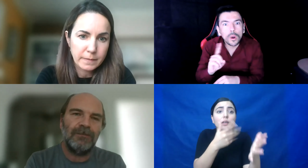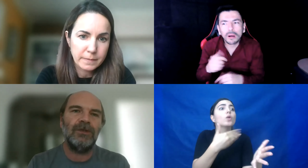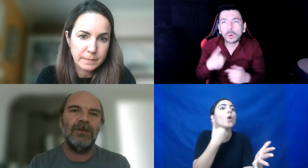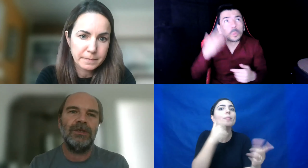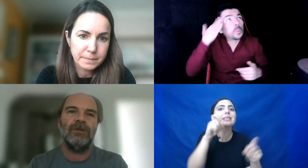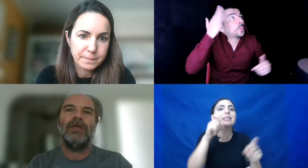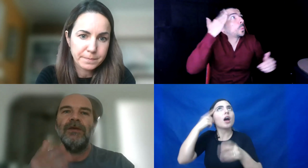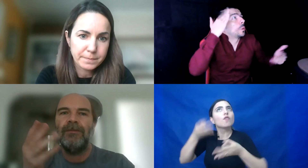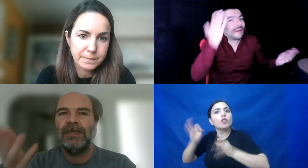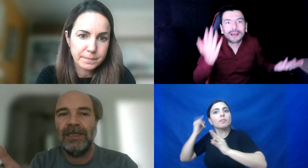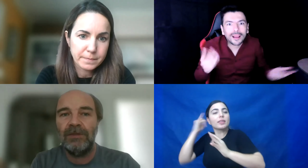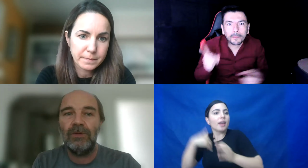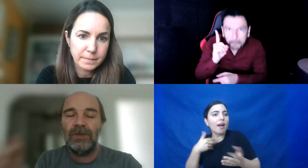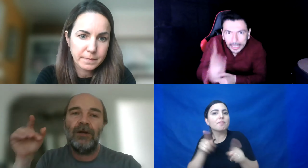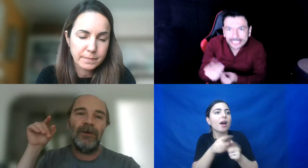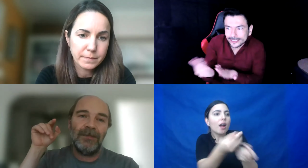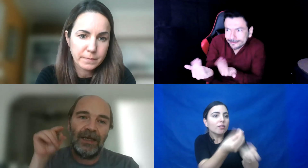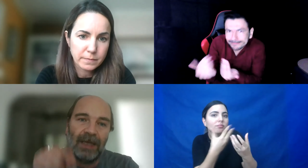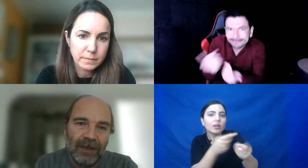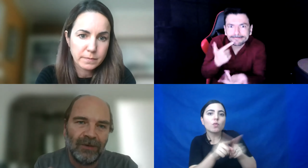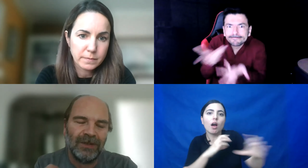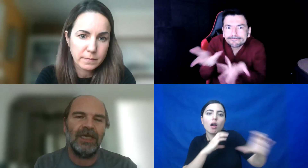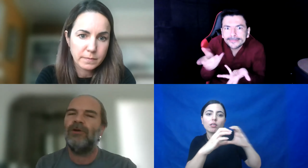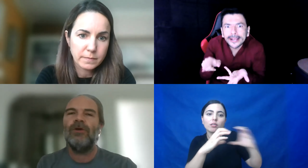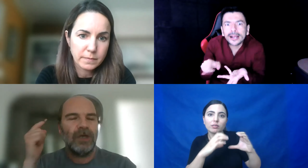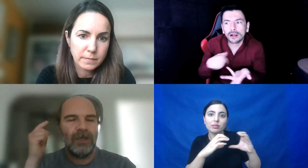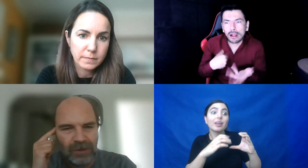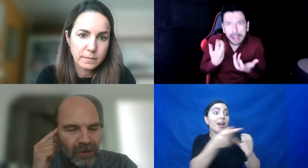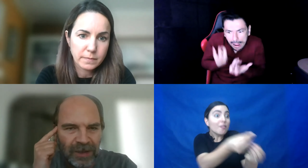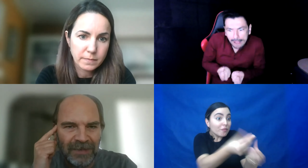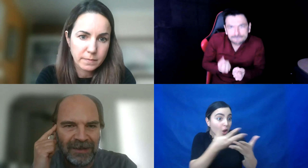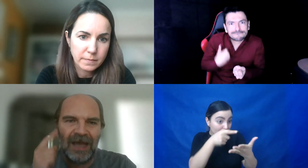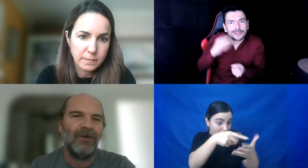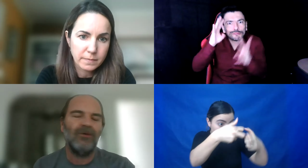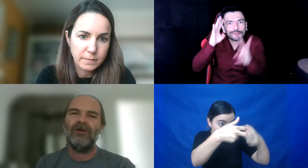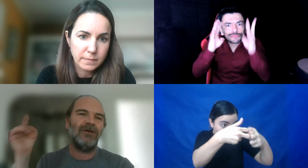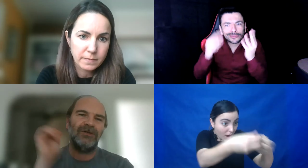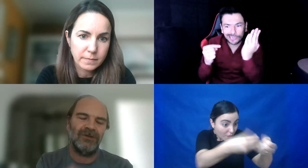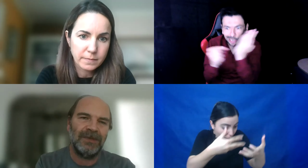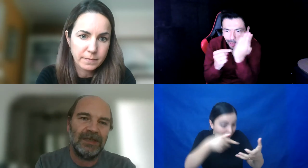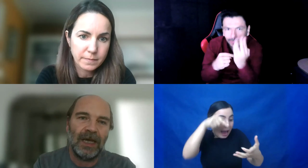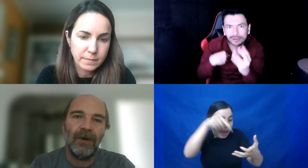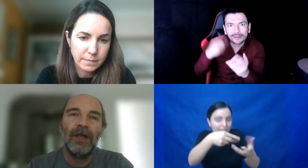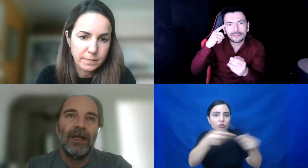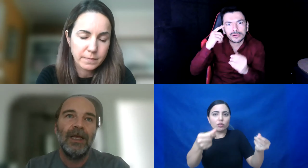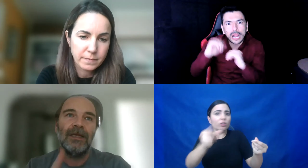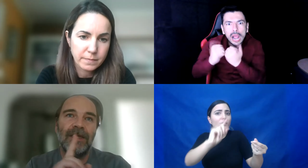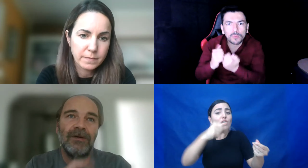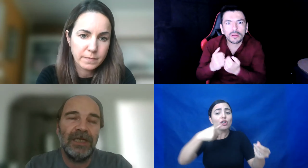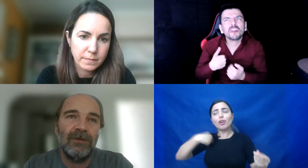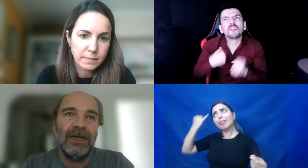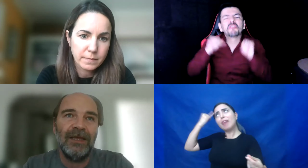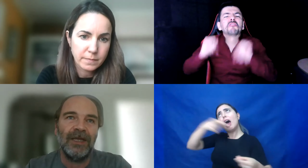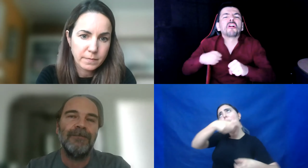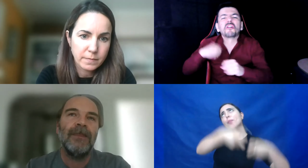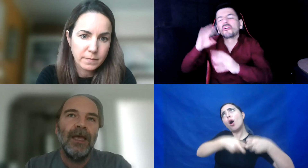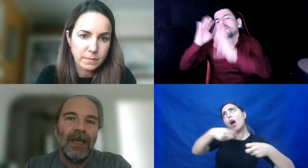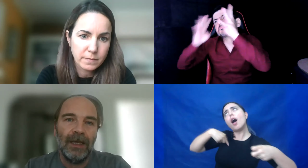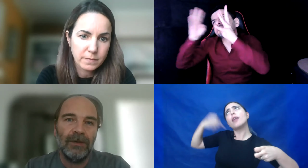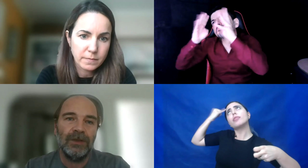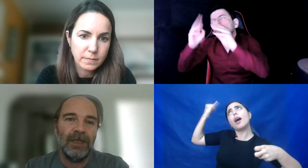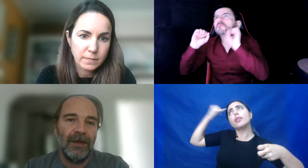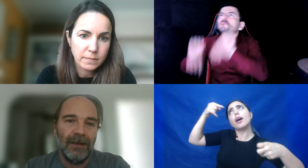And we were able to realize that with our resources and with what we had, we were